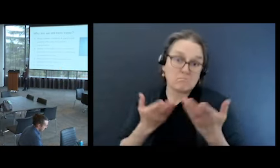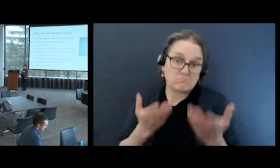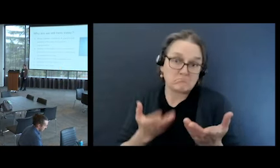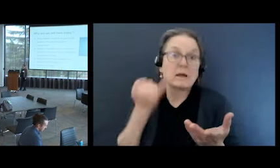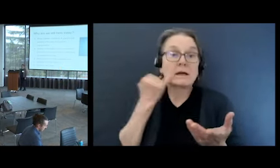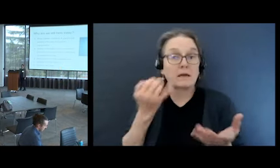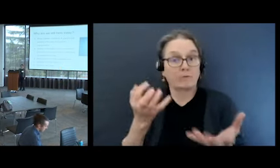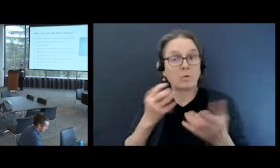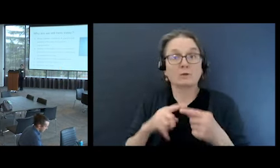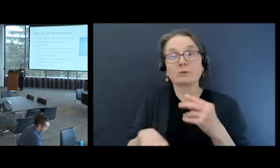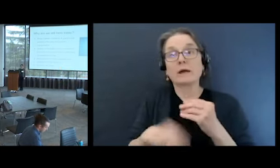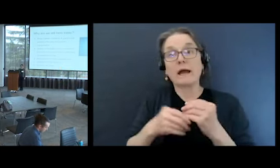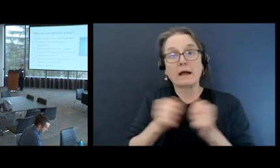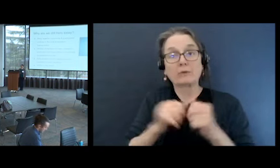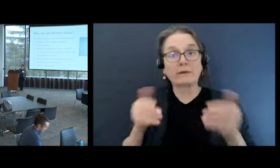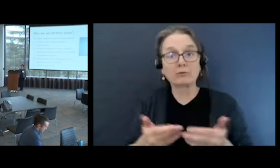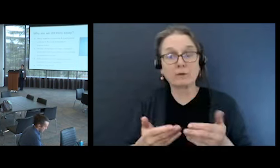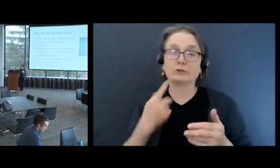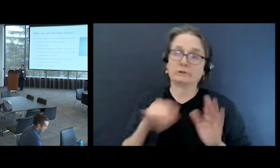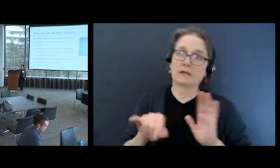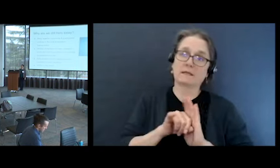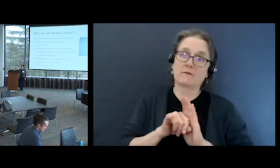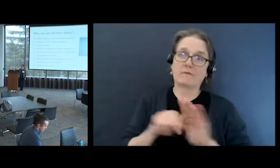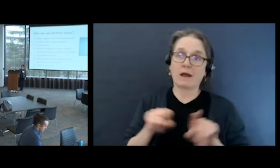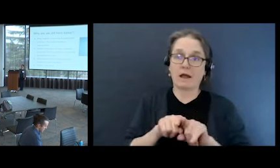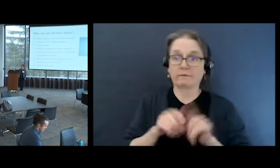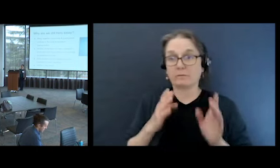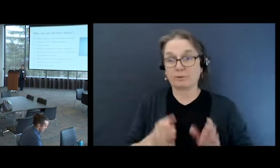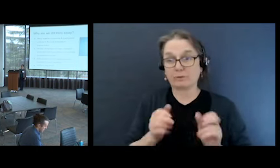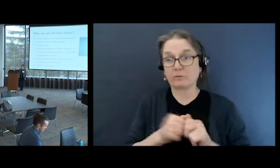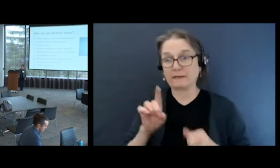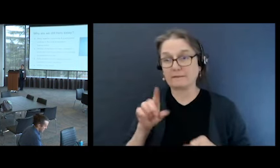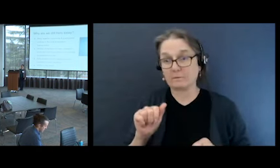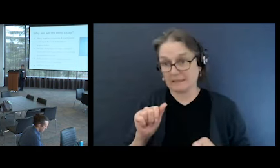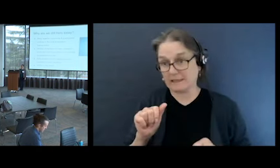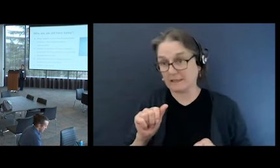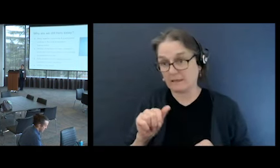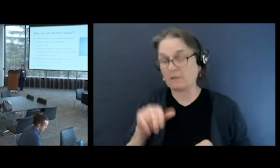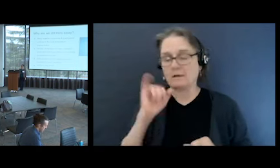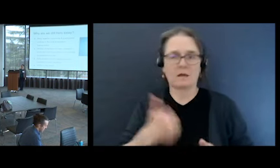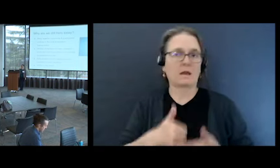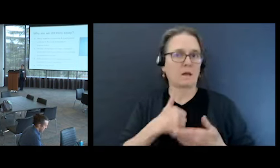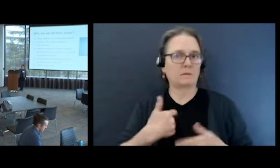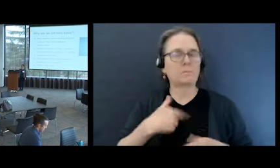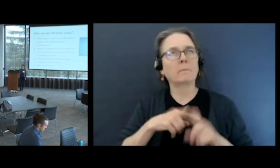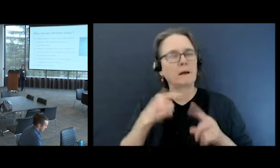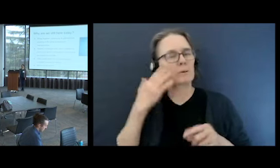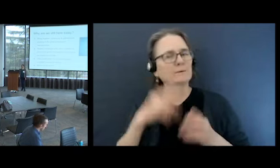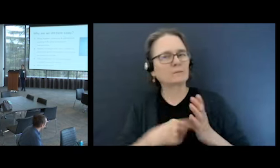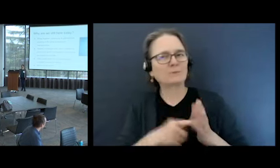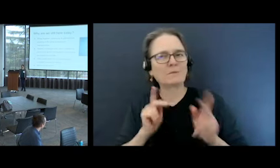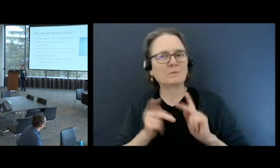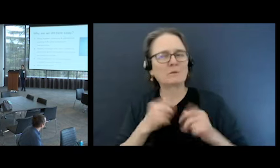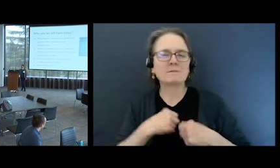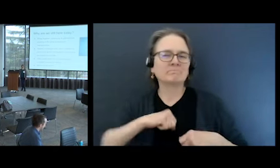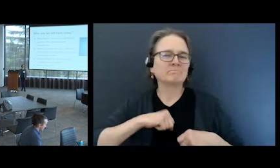also helpful. But I know that that's like sometimes people are careful about that. Anyway, this is my